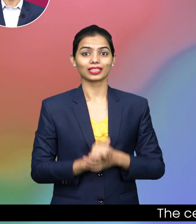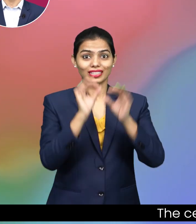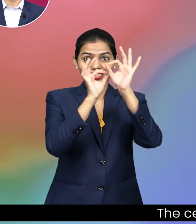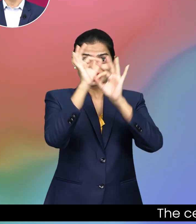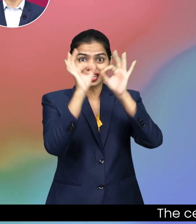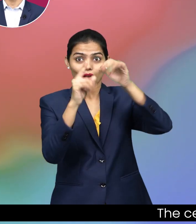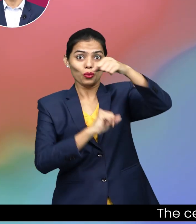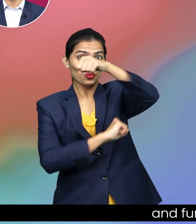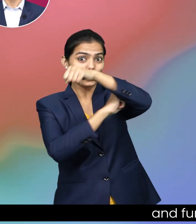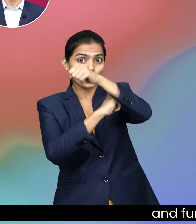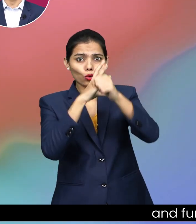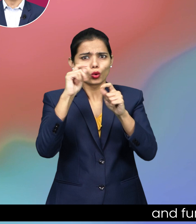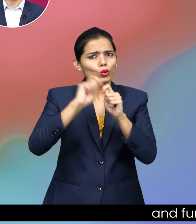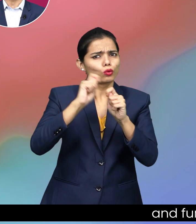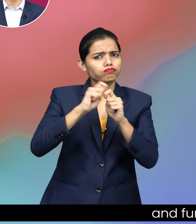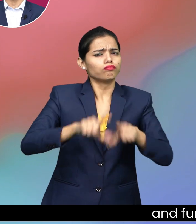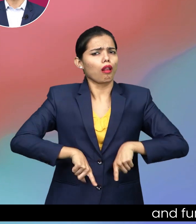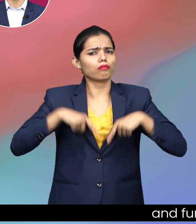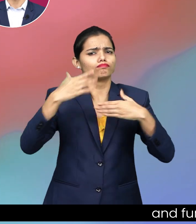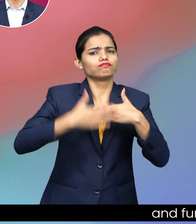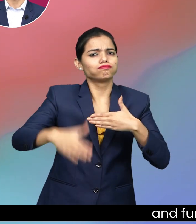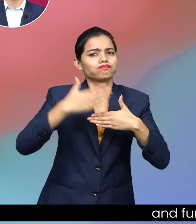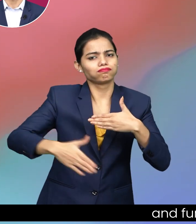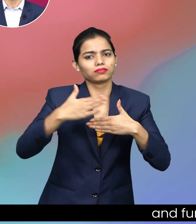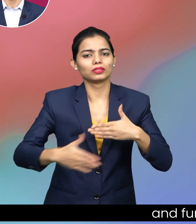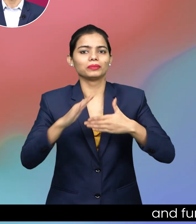The cell is the structural and functional unit of life.